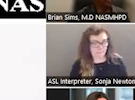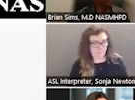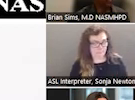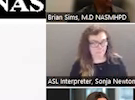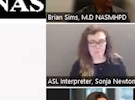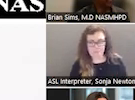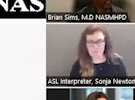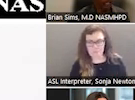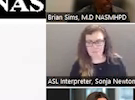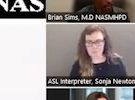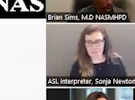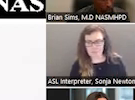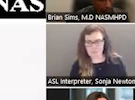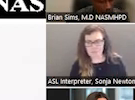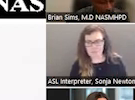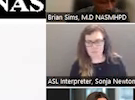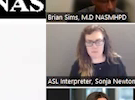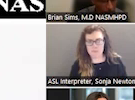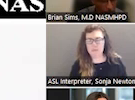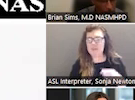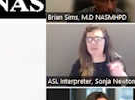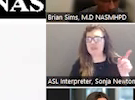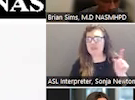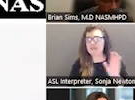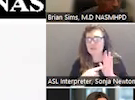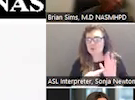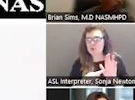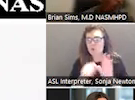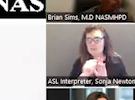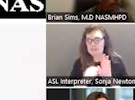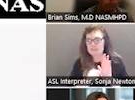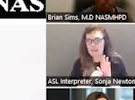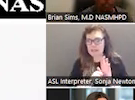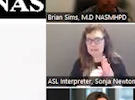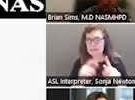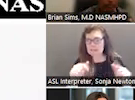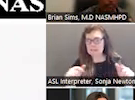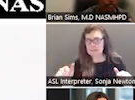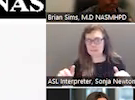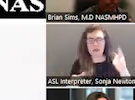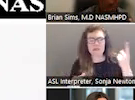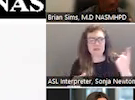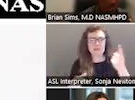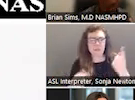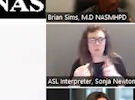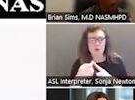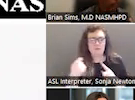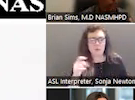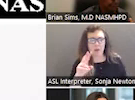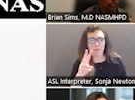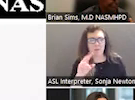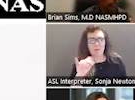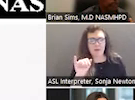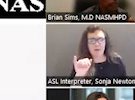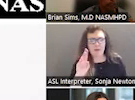the states again, and I believe someone from Vibrant, if you would come on, just